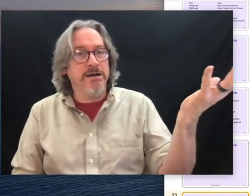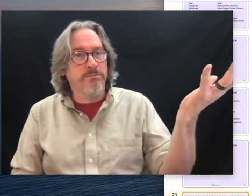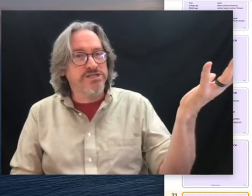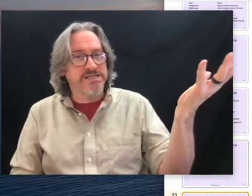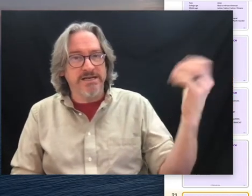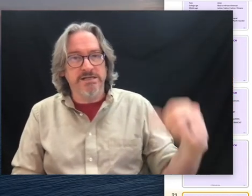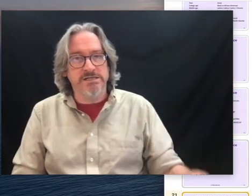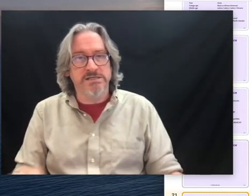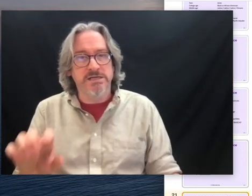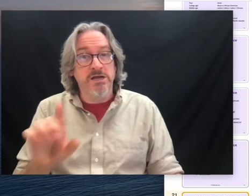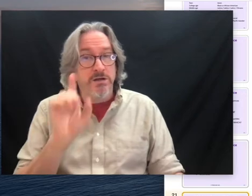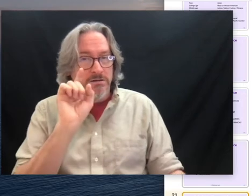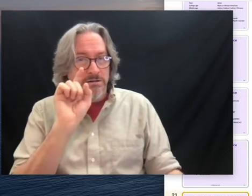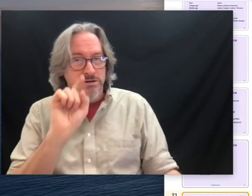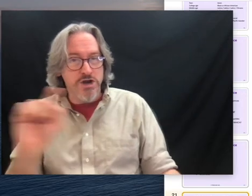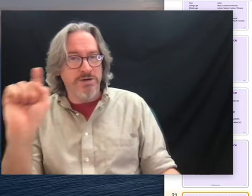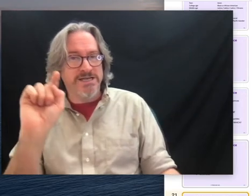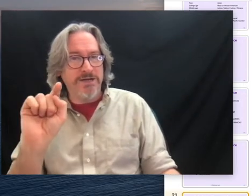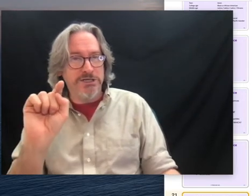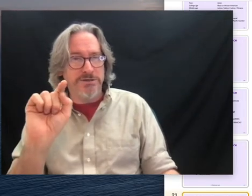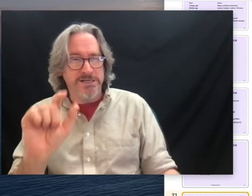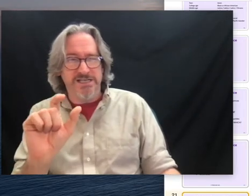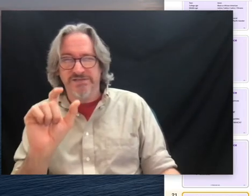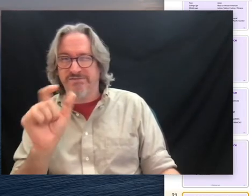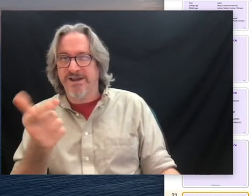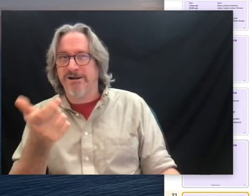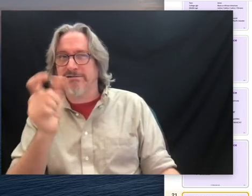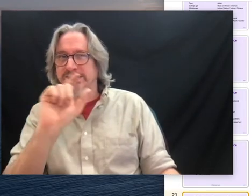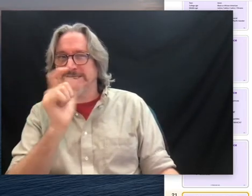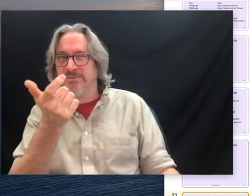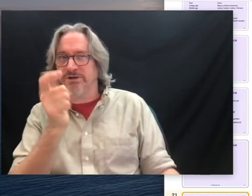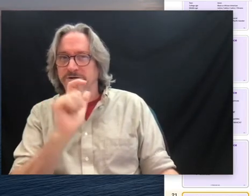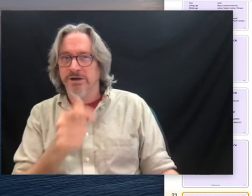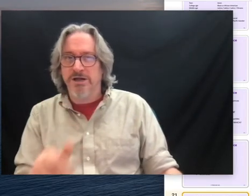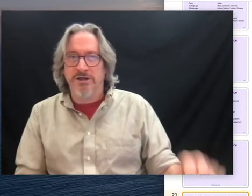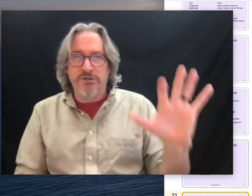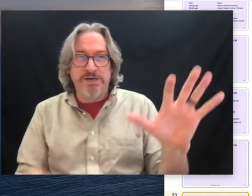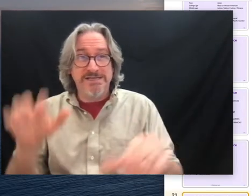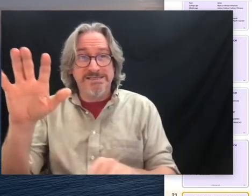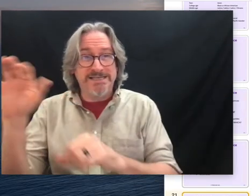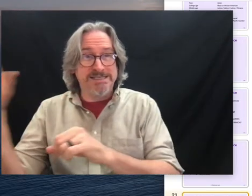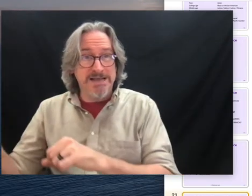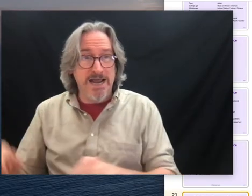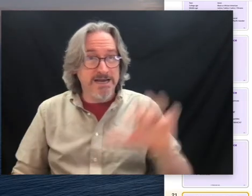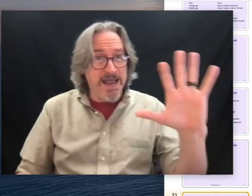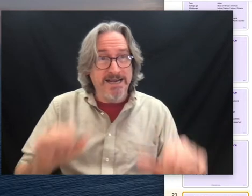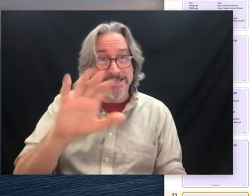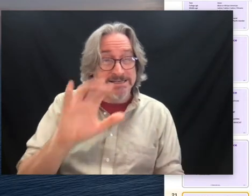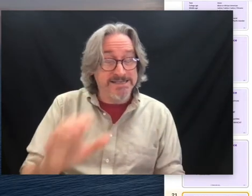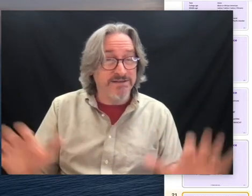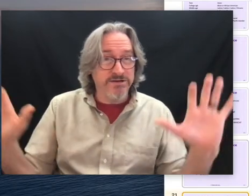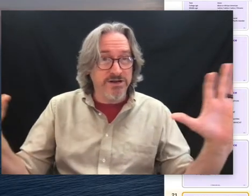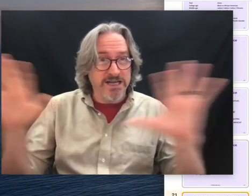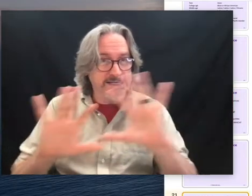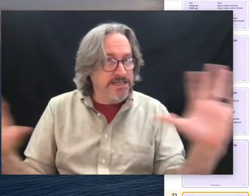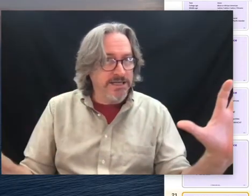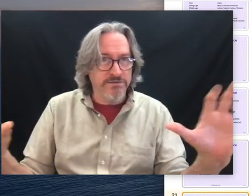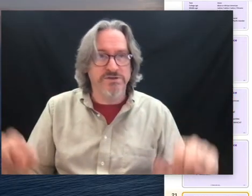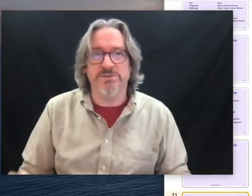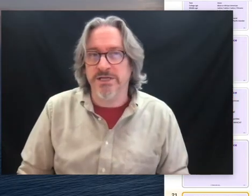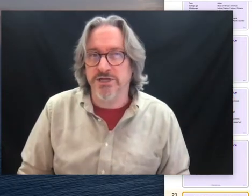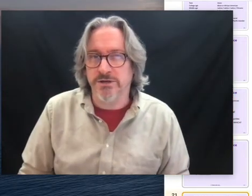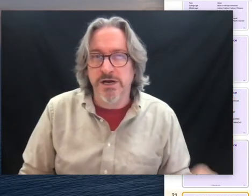Applying numbers in a sentence. Notice how each of these is very similar. 3, 6, 9, 8, and 7